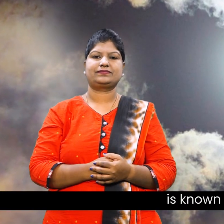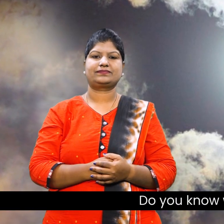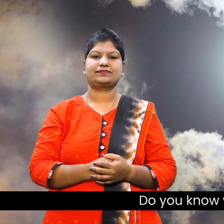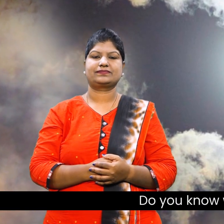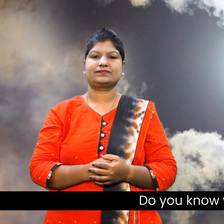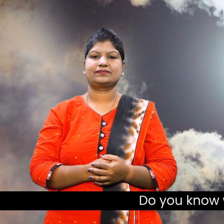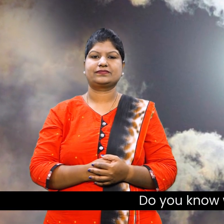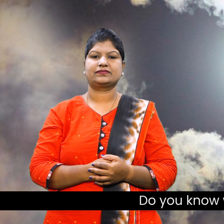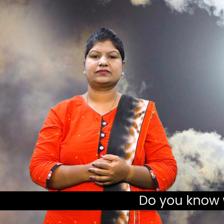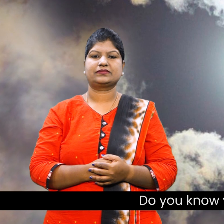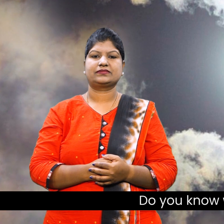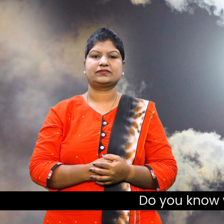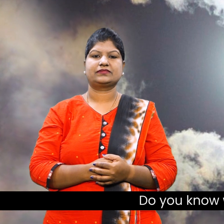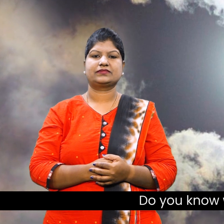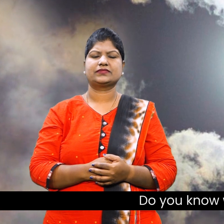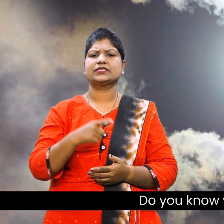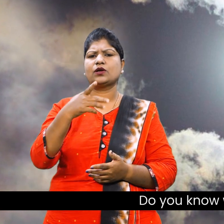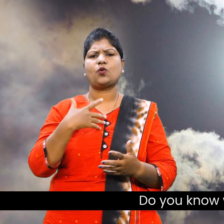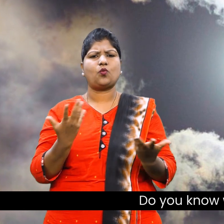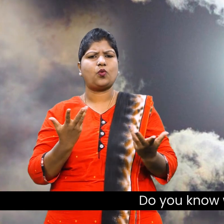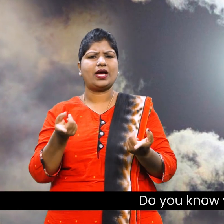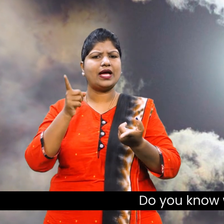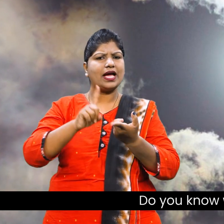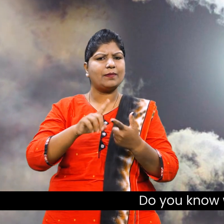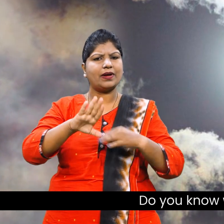Do you know what happens after that?